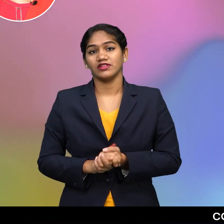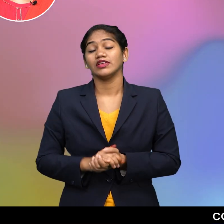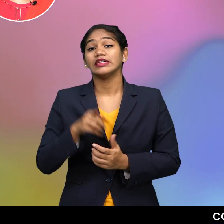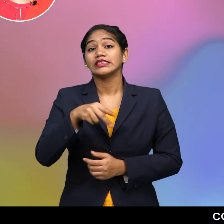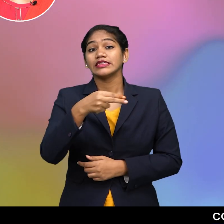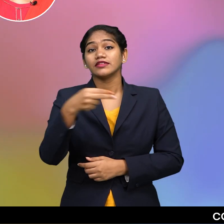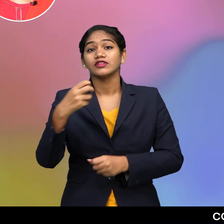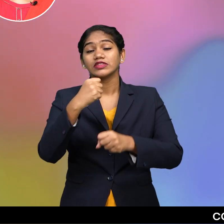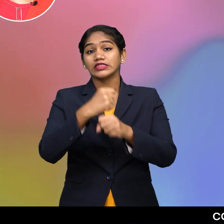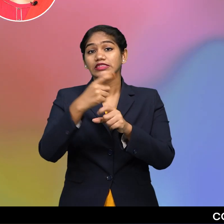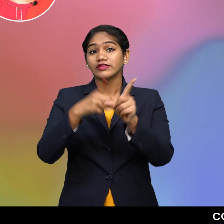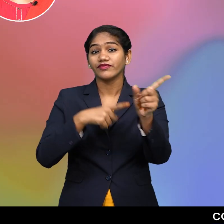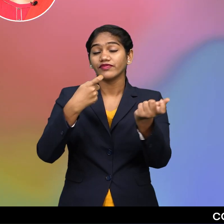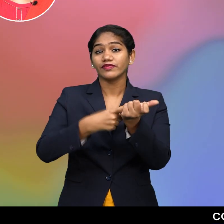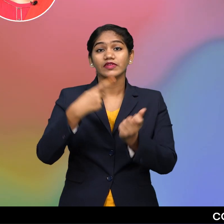called gyri